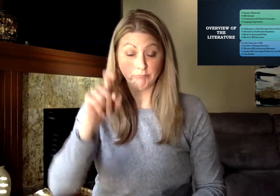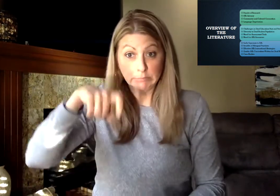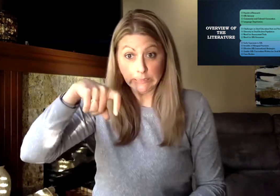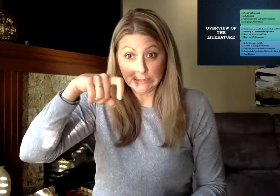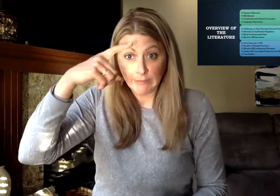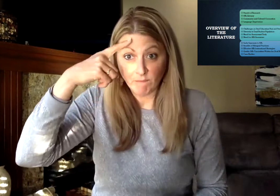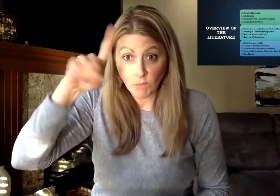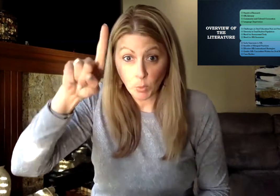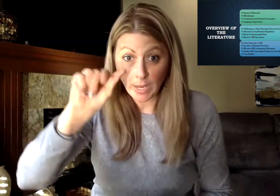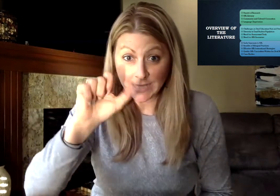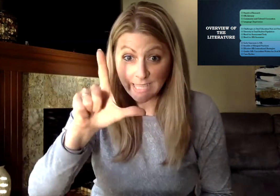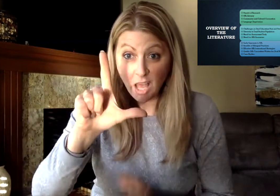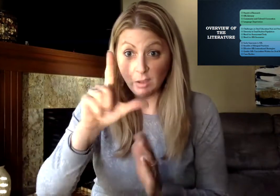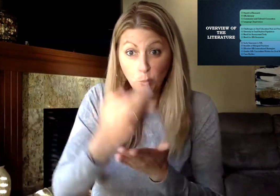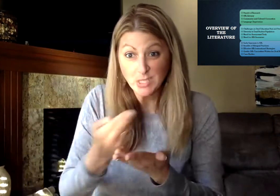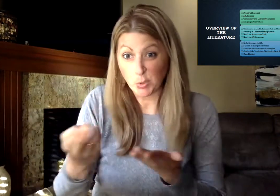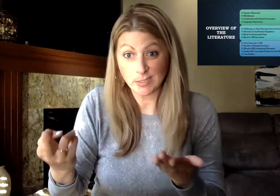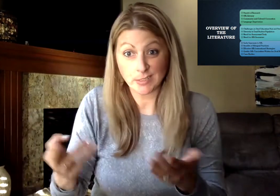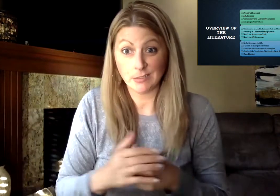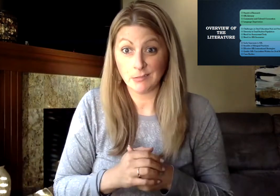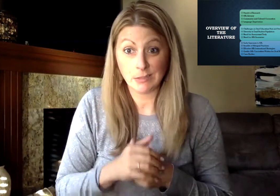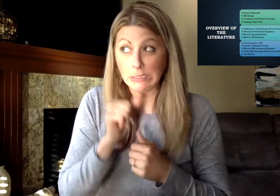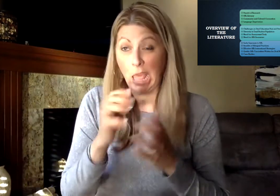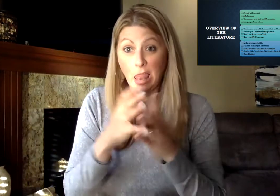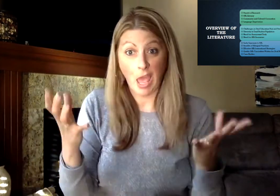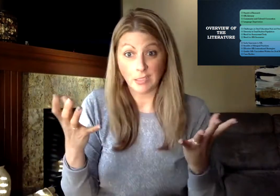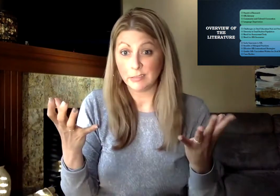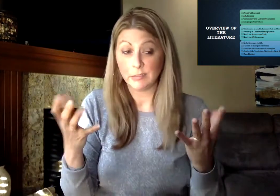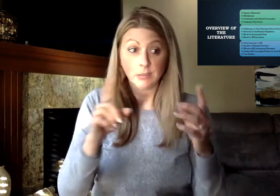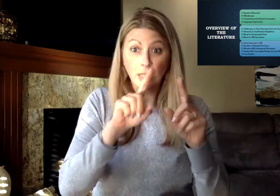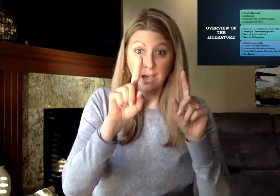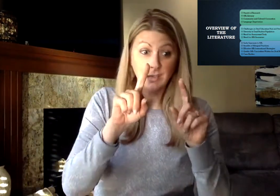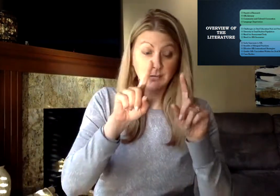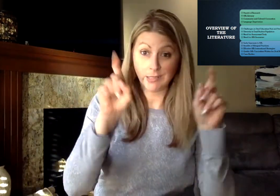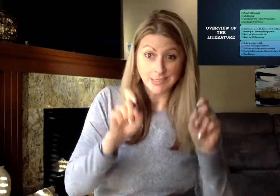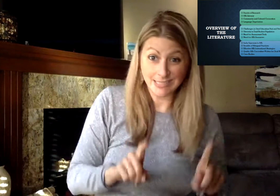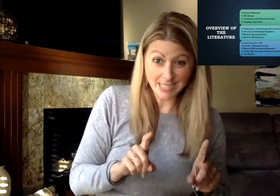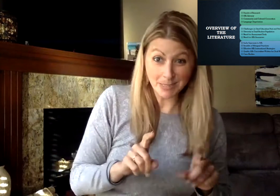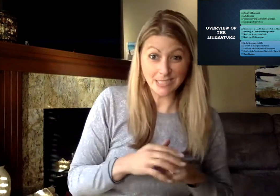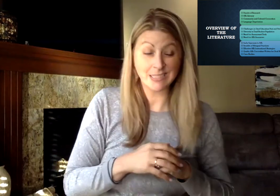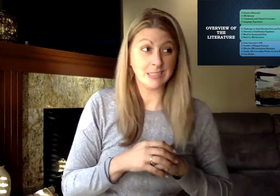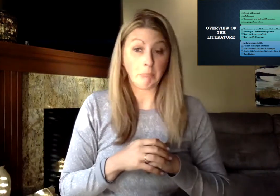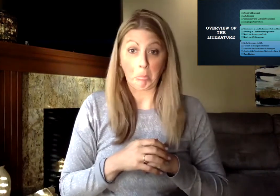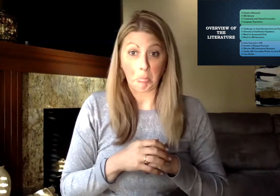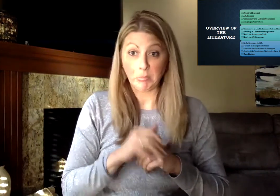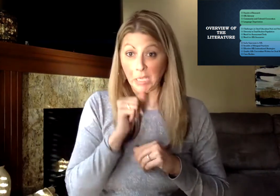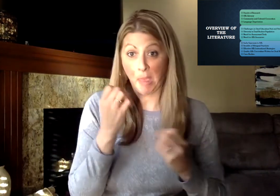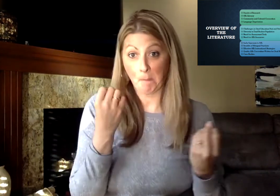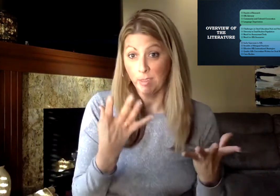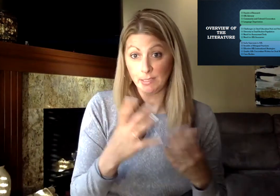Other similarity, there was a big need for ASL literature, ASL resources. There's not a lot out there. We need